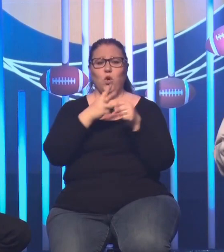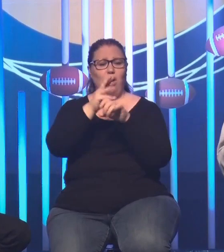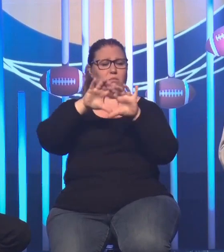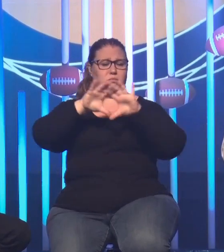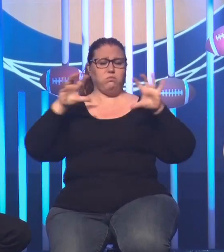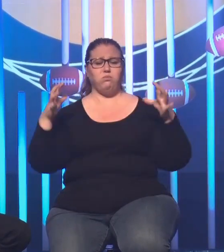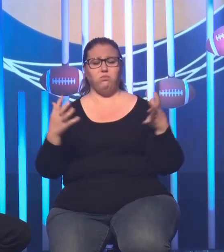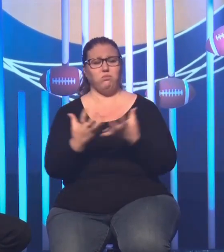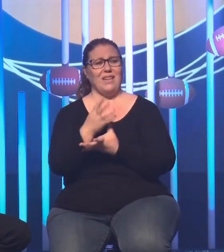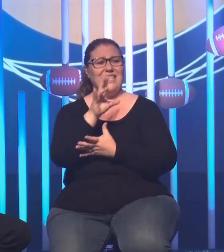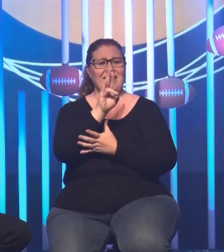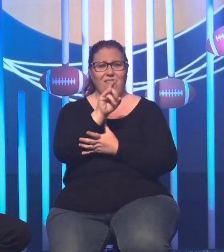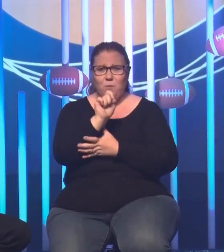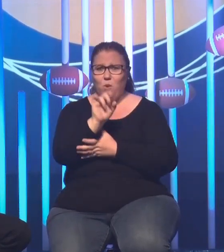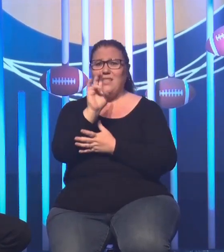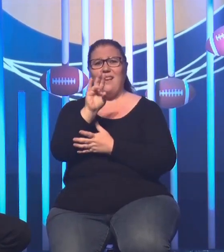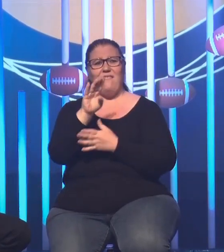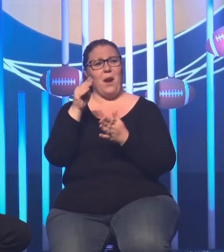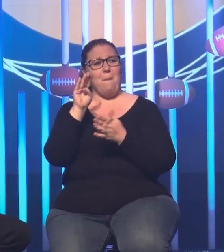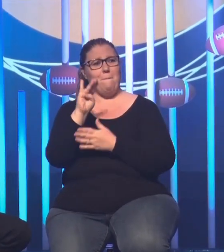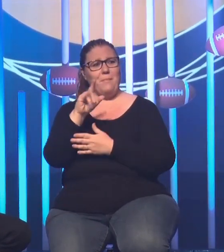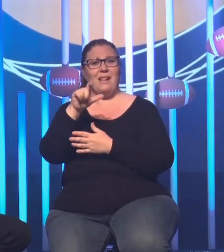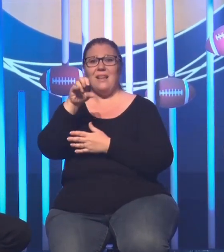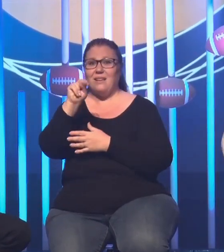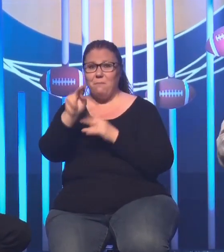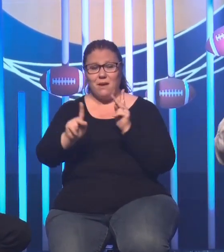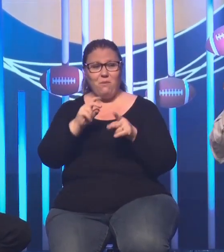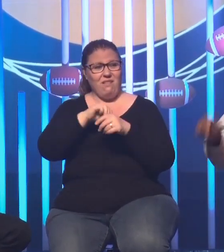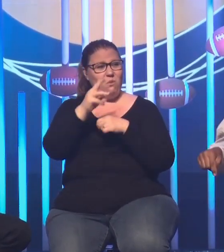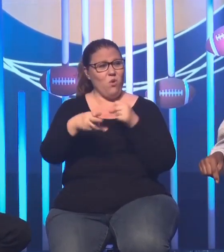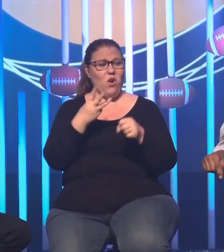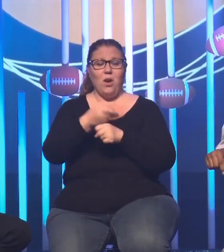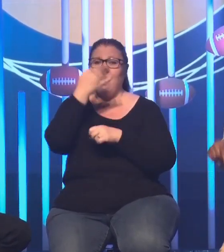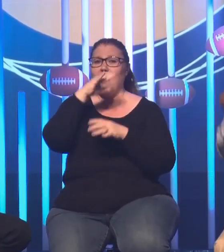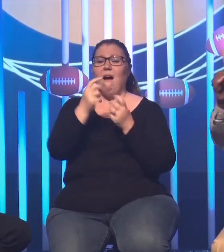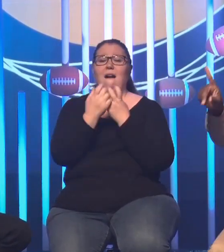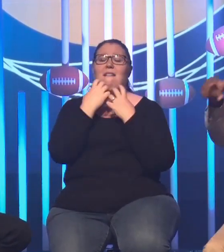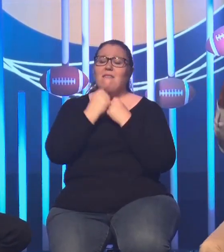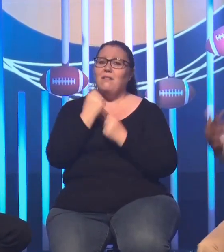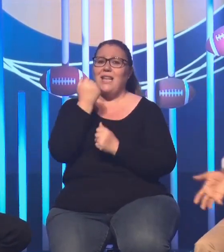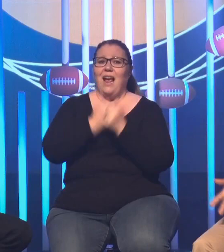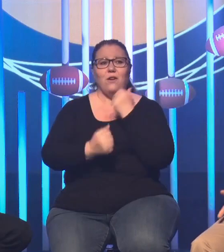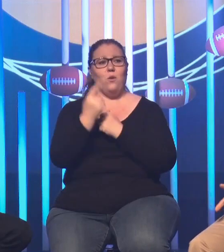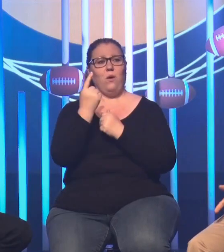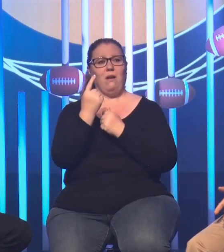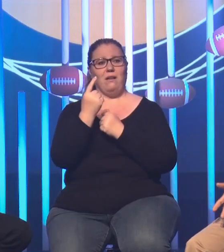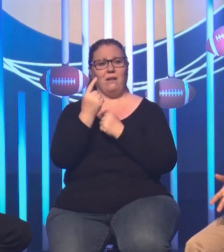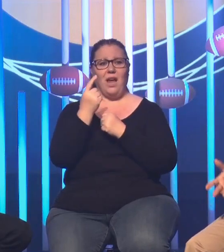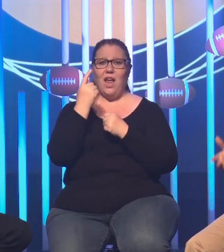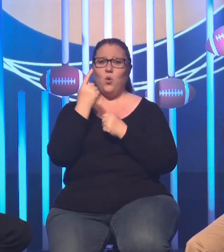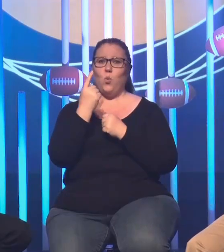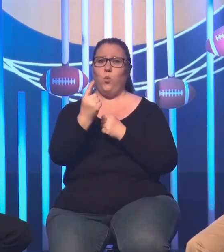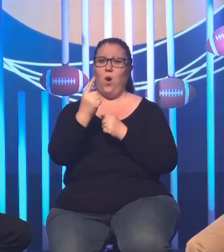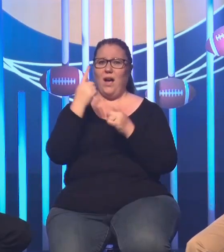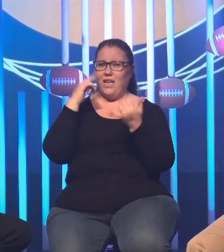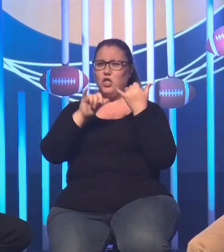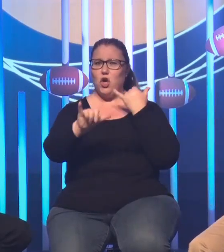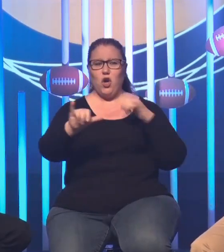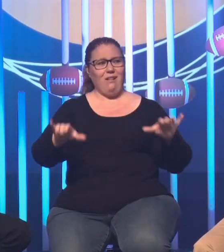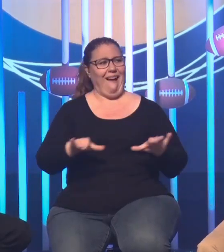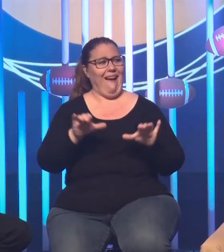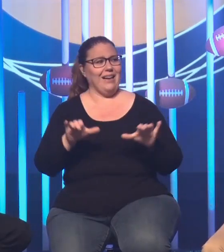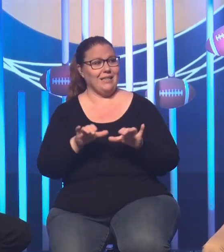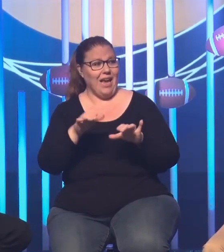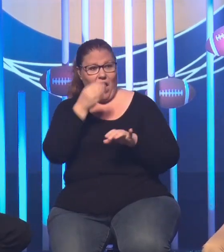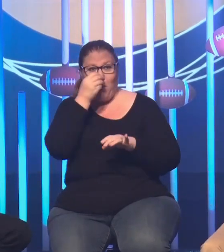are 7.7 billion people in this world. God loves everyone in one eternal act. And so I don't care who you